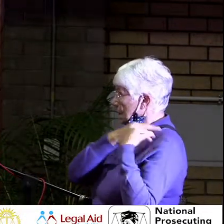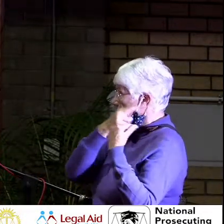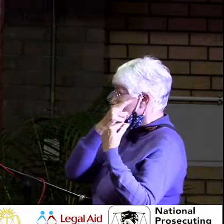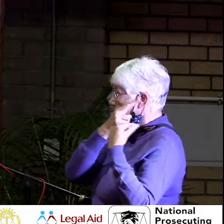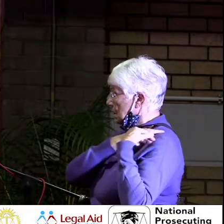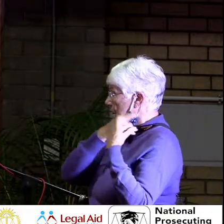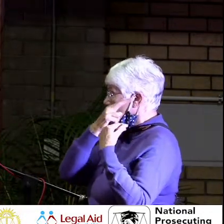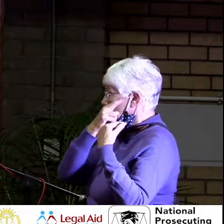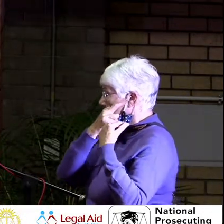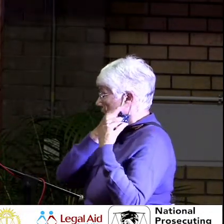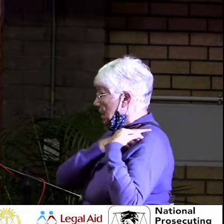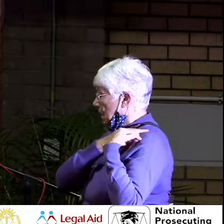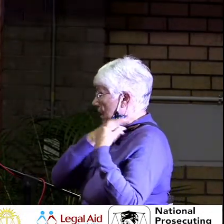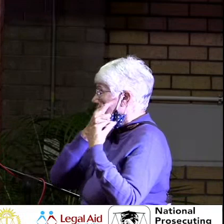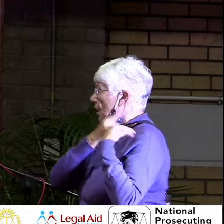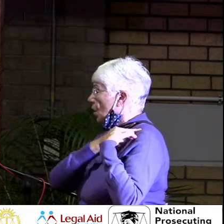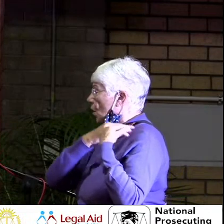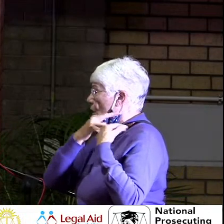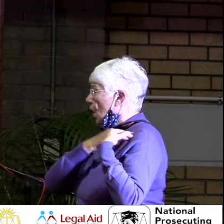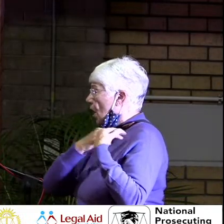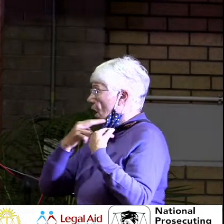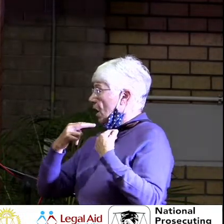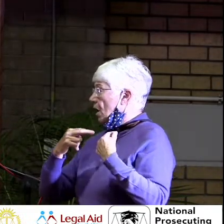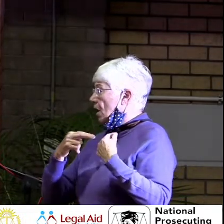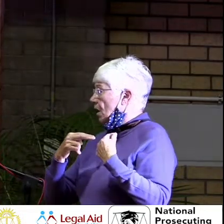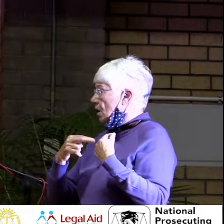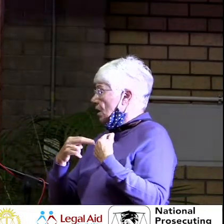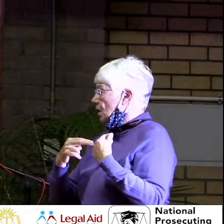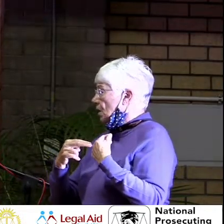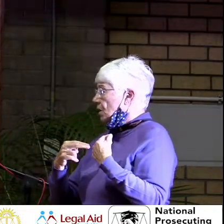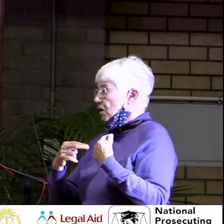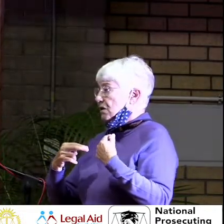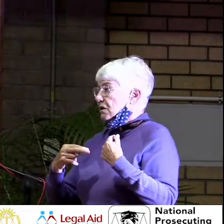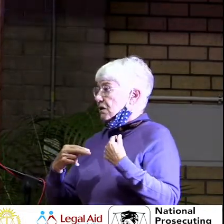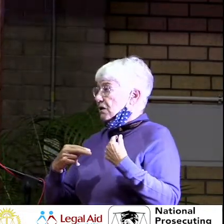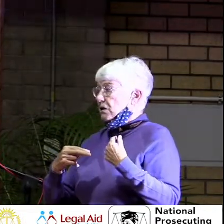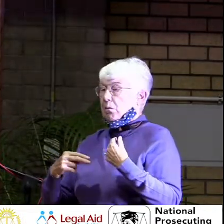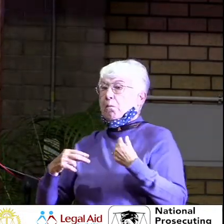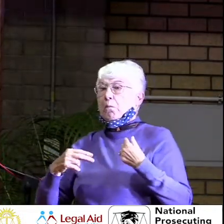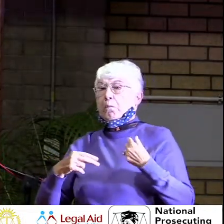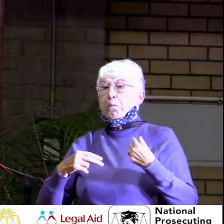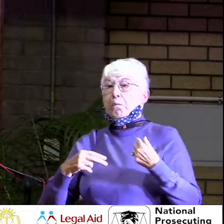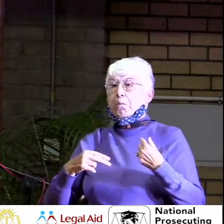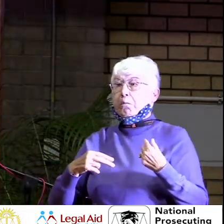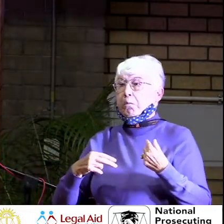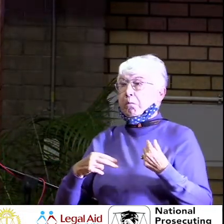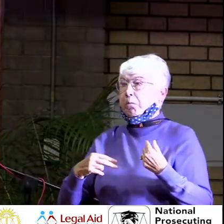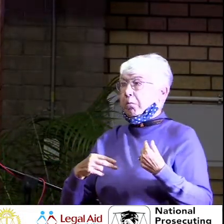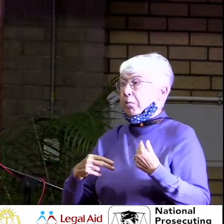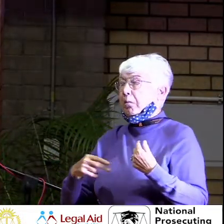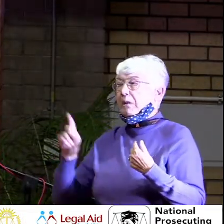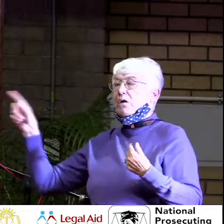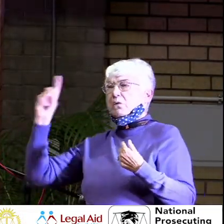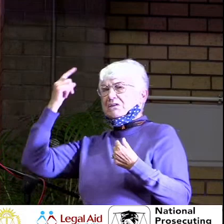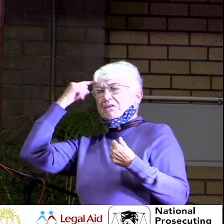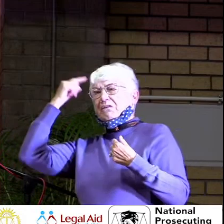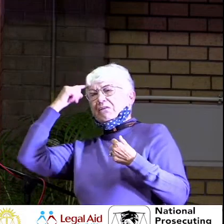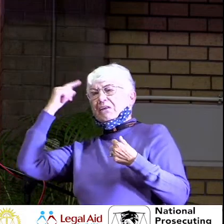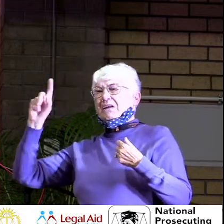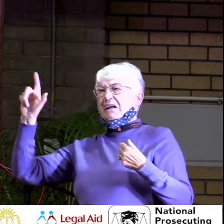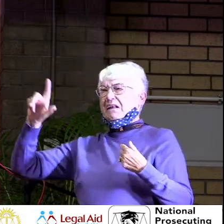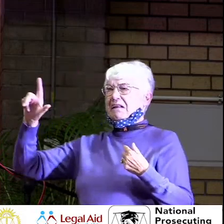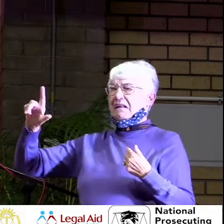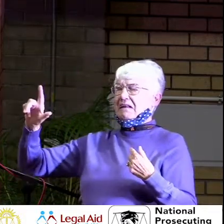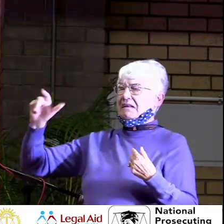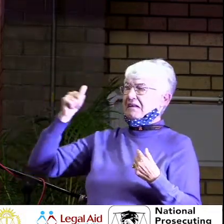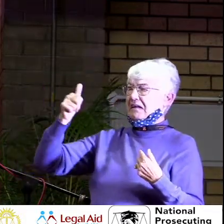to a fair trial. En mense dink altyd, legal aid help die mense in die kriminele hof. But you know, I'm